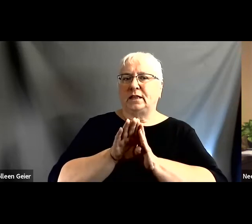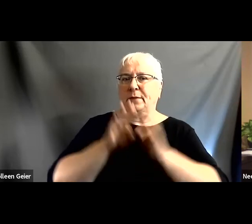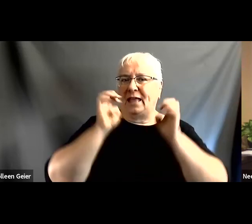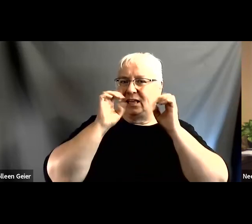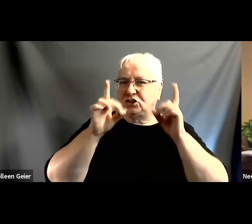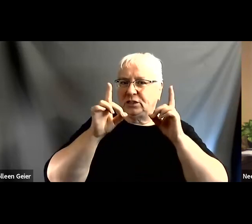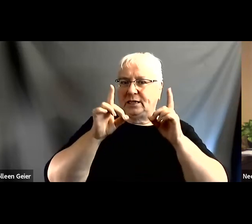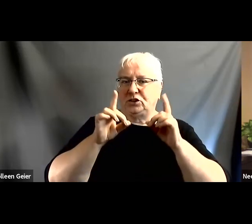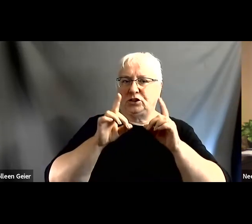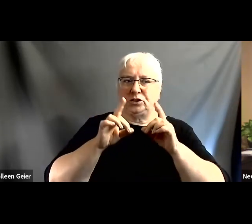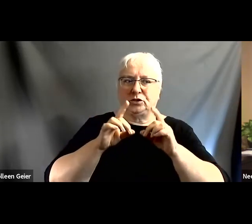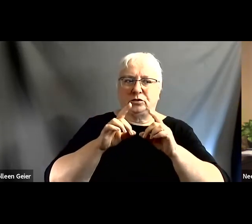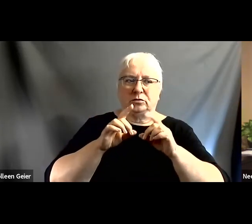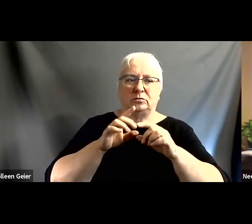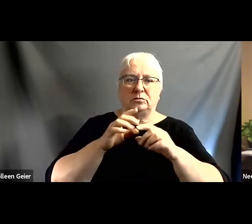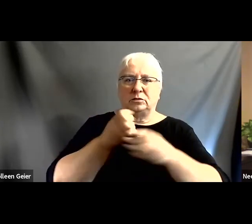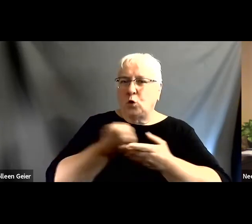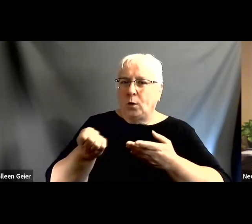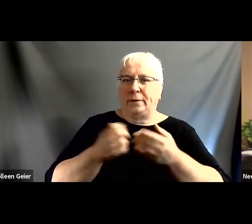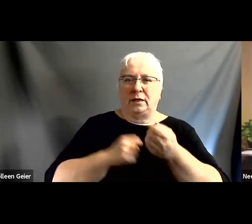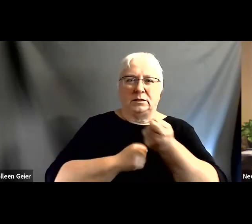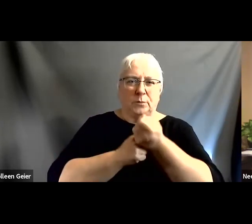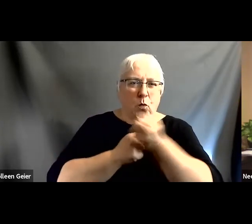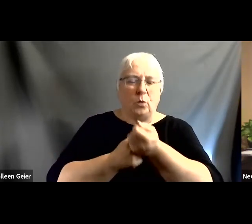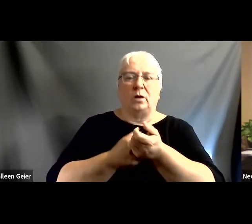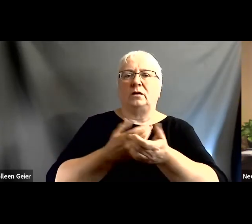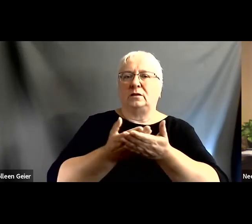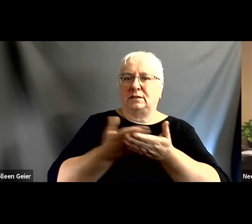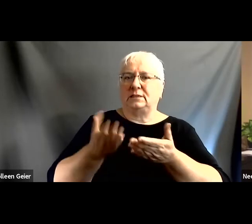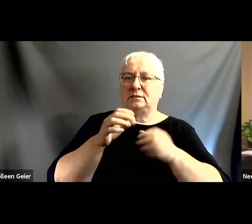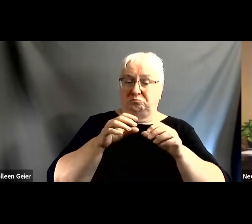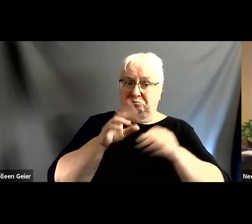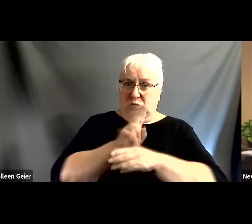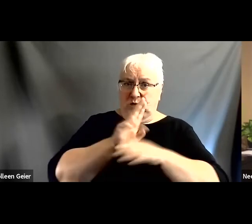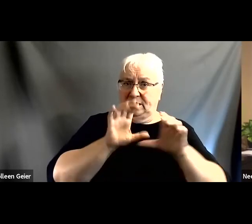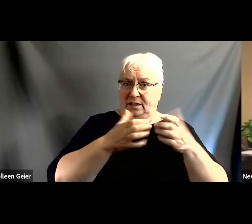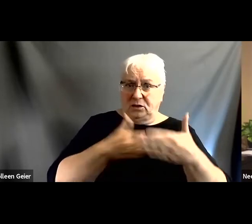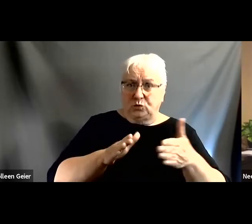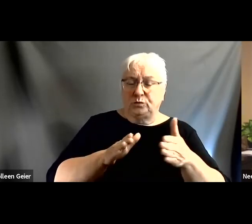educational aids that can be used in classroom that are